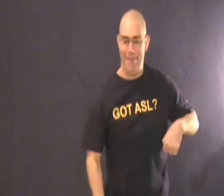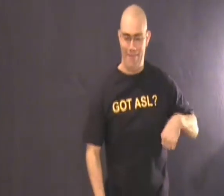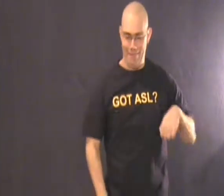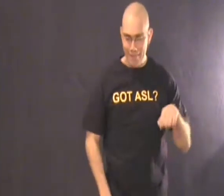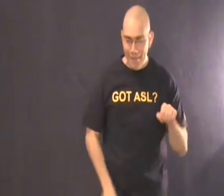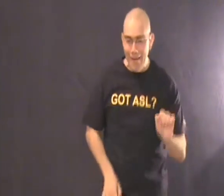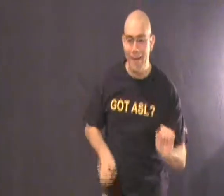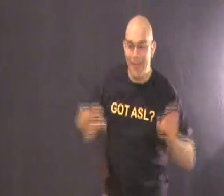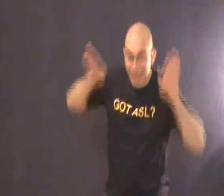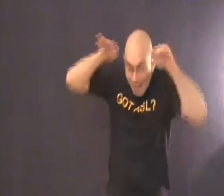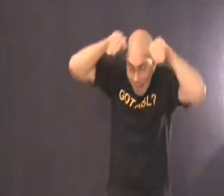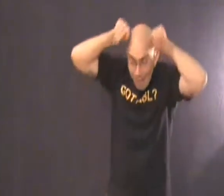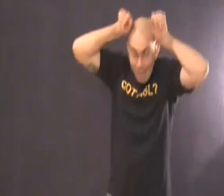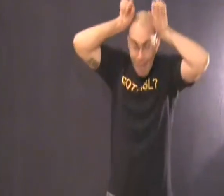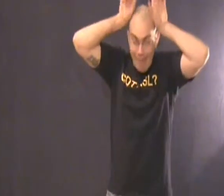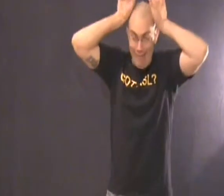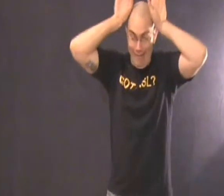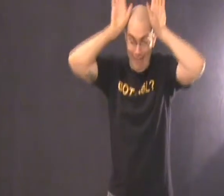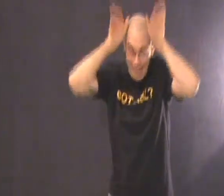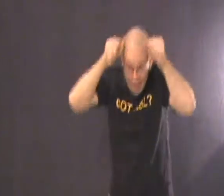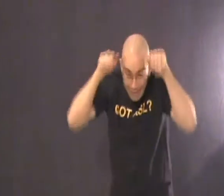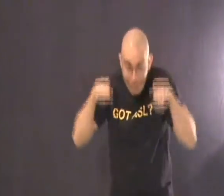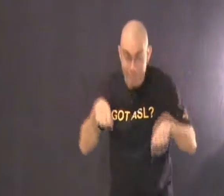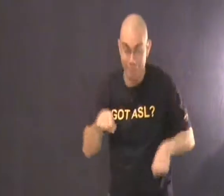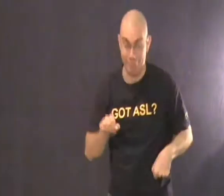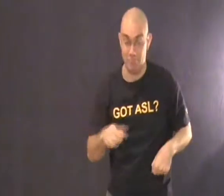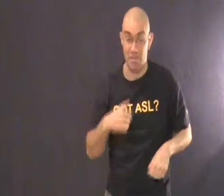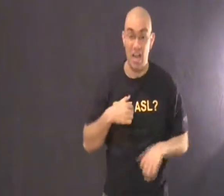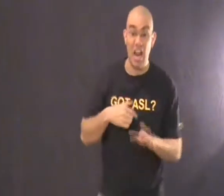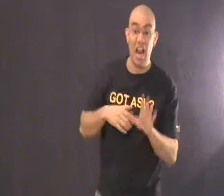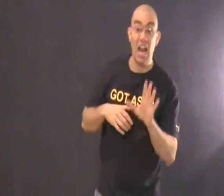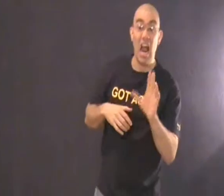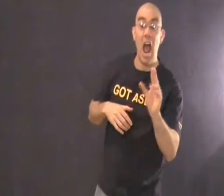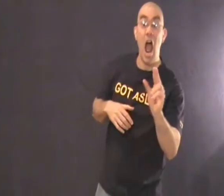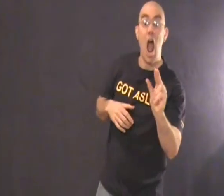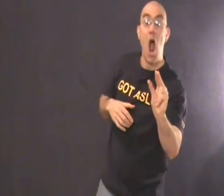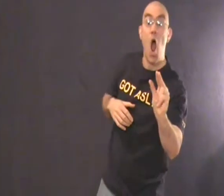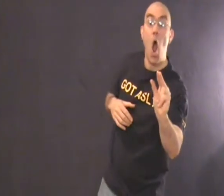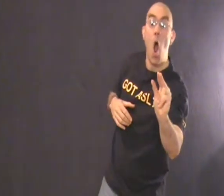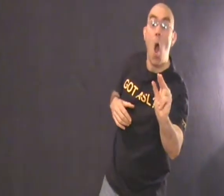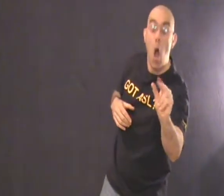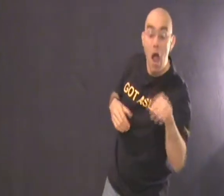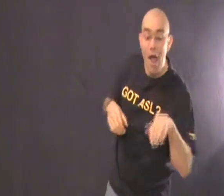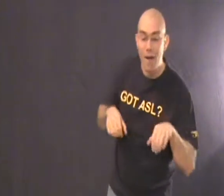no! And that goofy dog, he just gets closer and closer to my yard. I'm like,